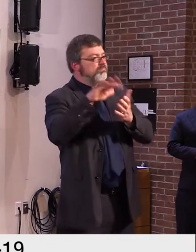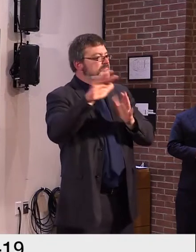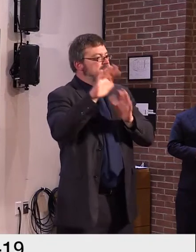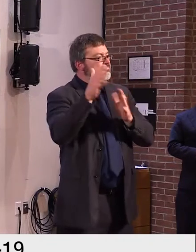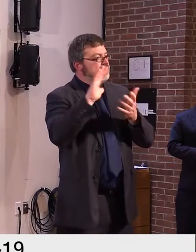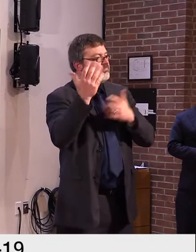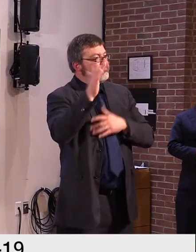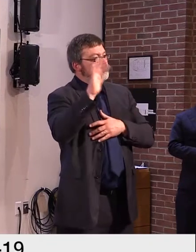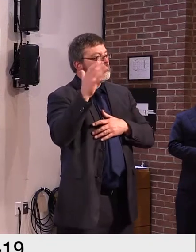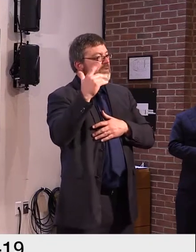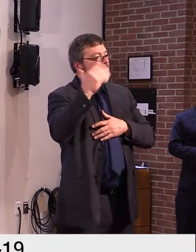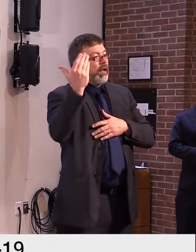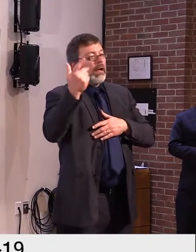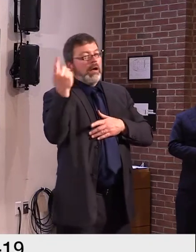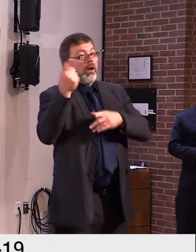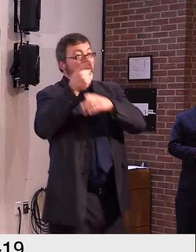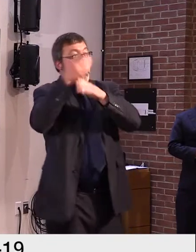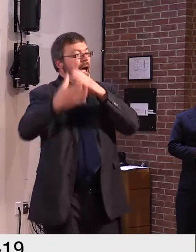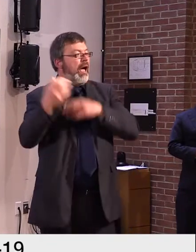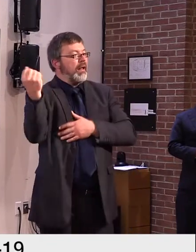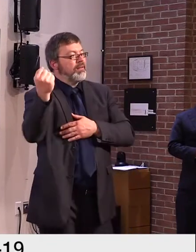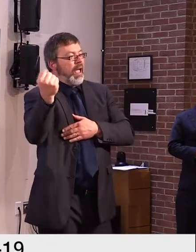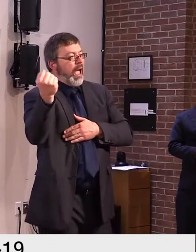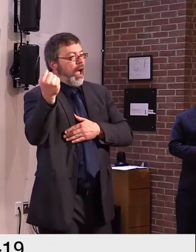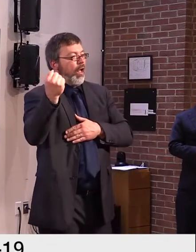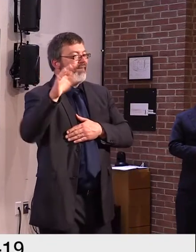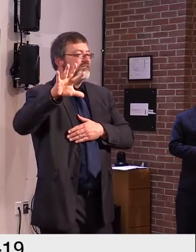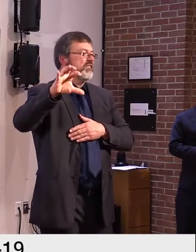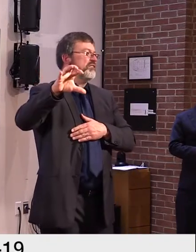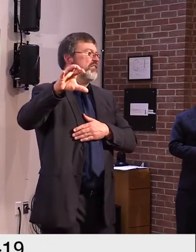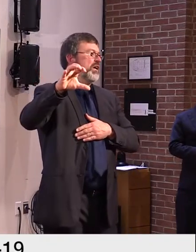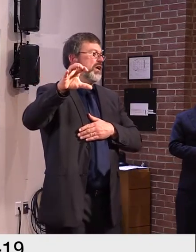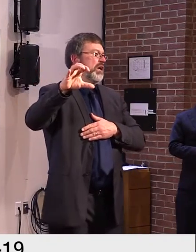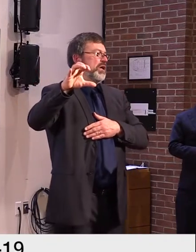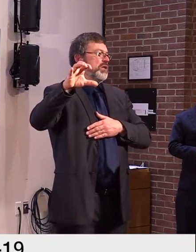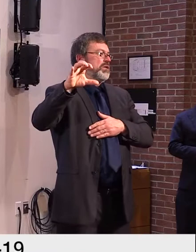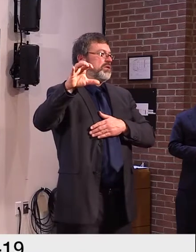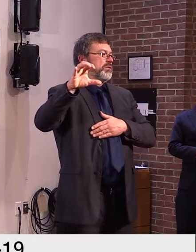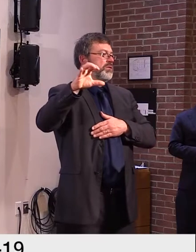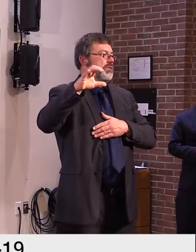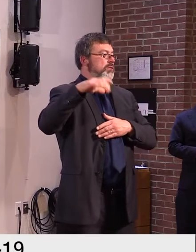500 to 1,000 calls on another day during the week. So to